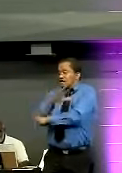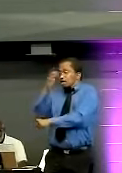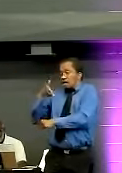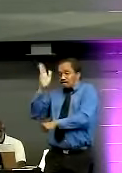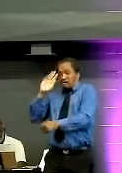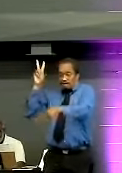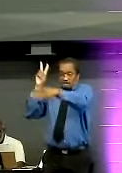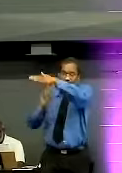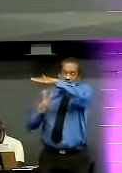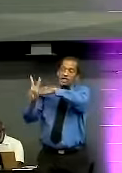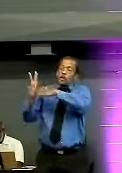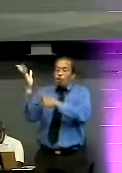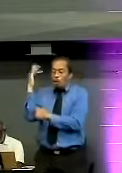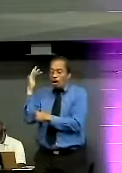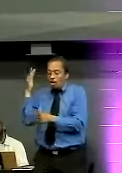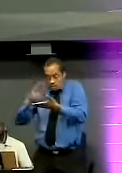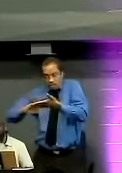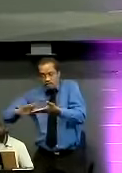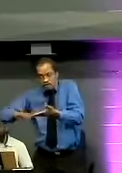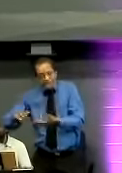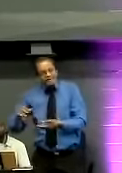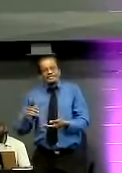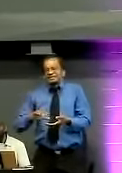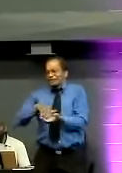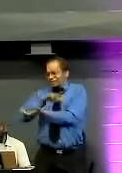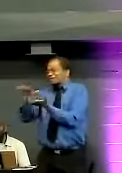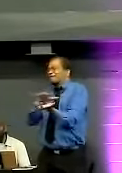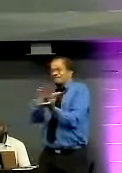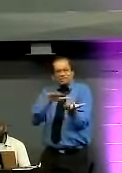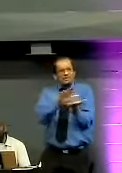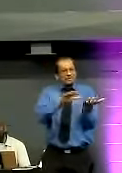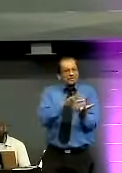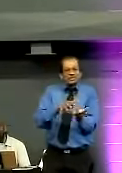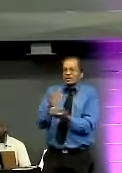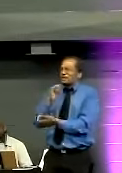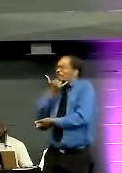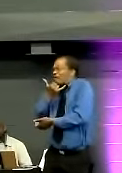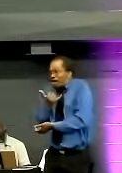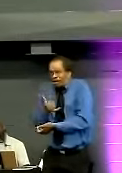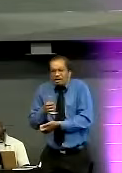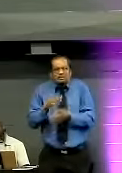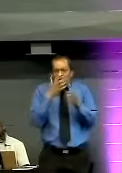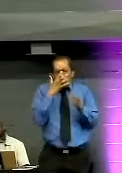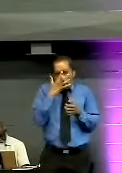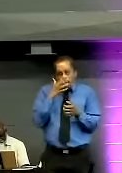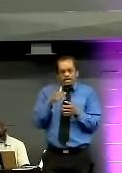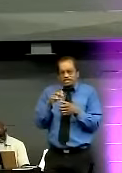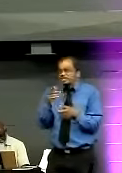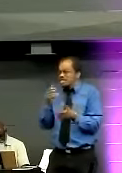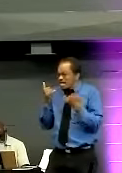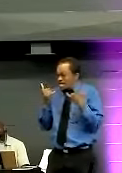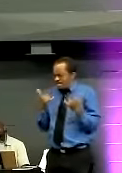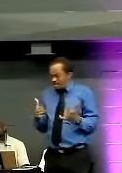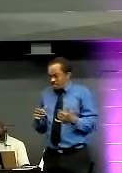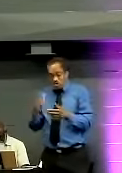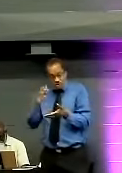forgive. You forgive because you understand they just messed up. And you really don't want God to get them the way God could get them. Because if you really cried